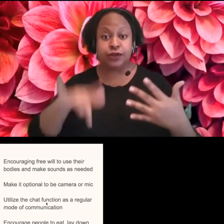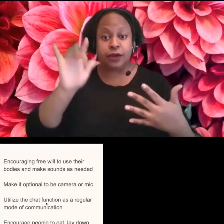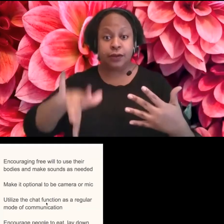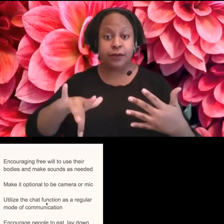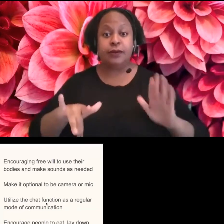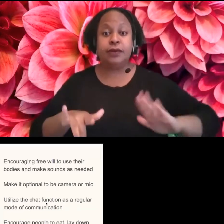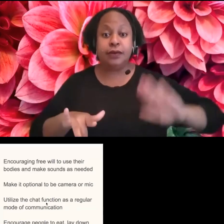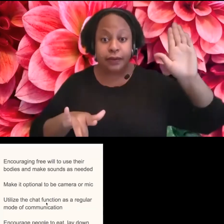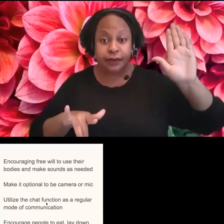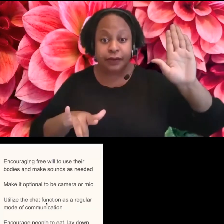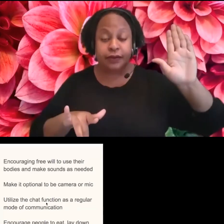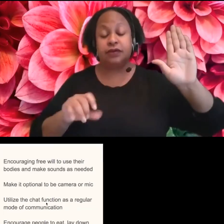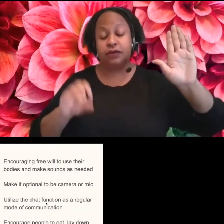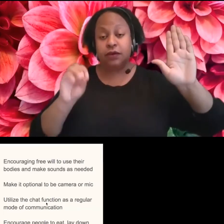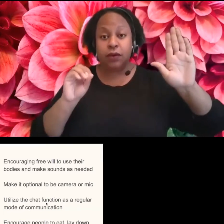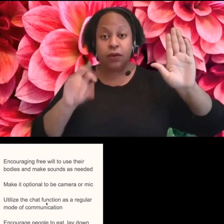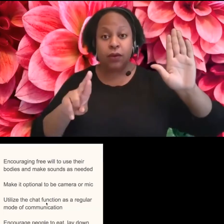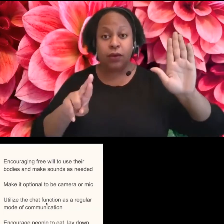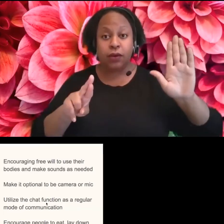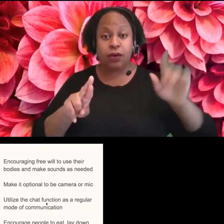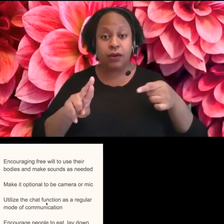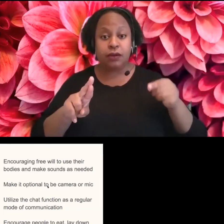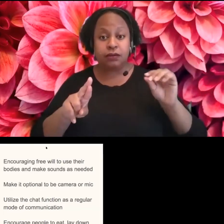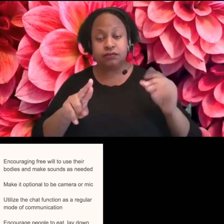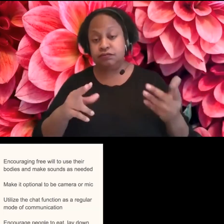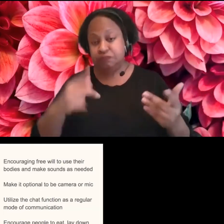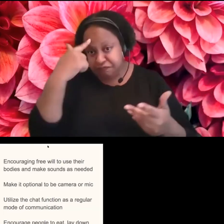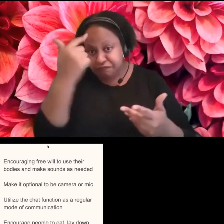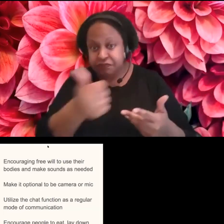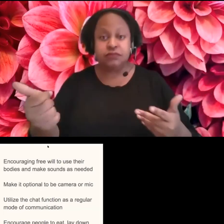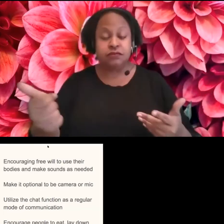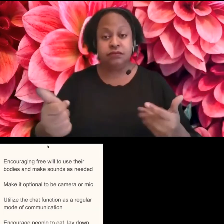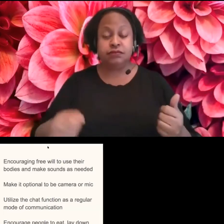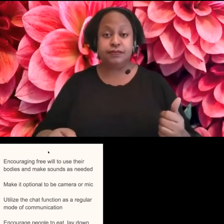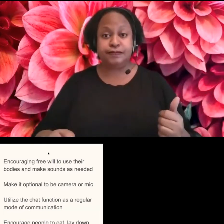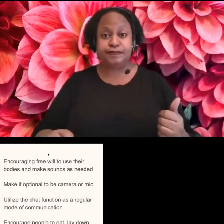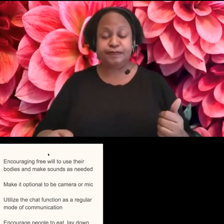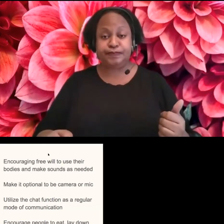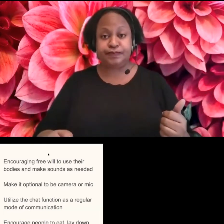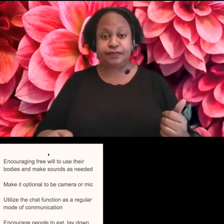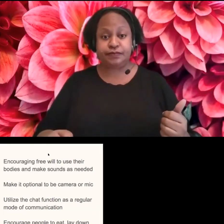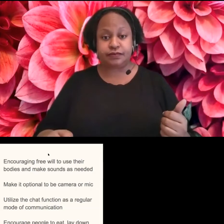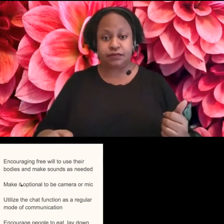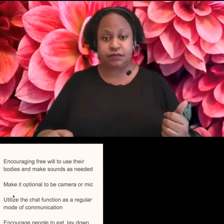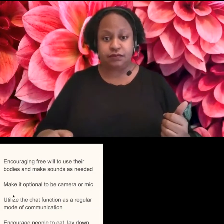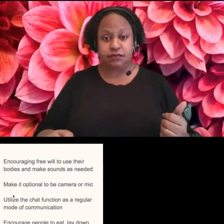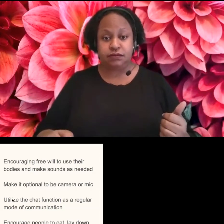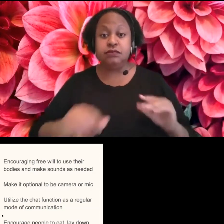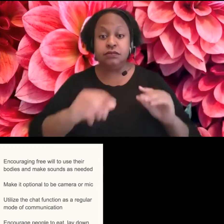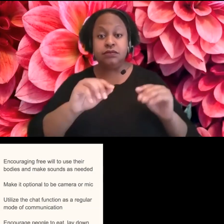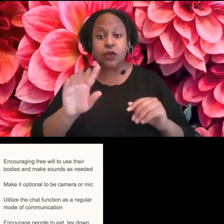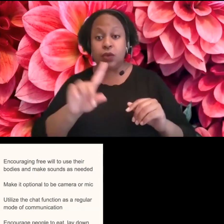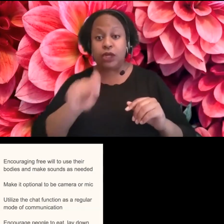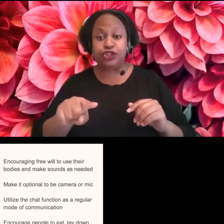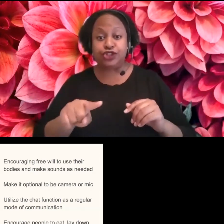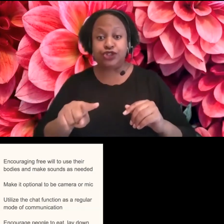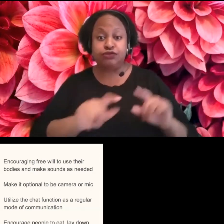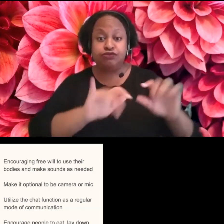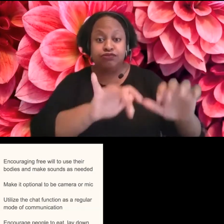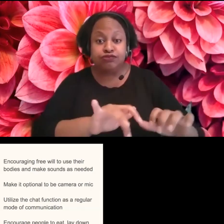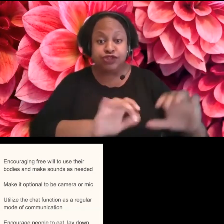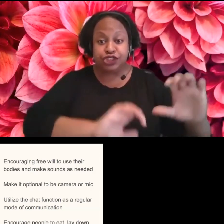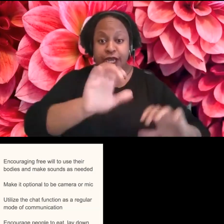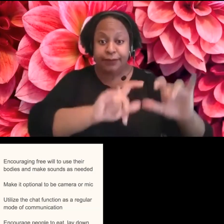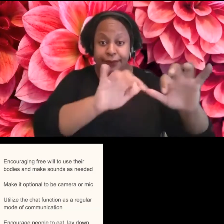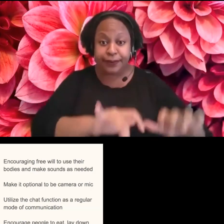hand or, uh, you know, whatever suits you. You can also put your question in the chat if that would make you more